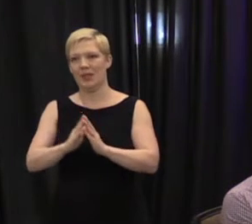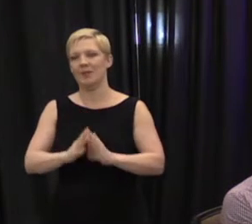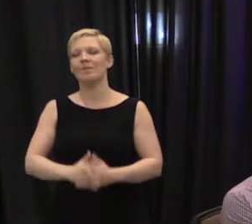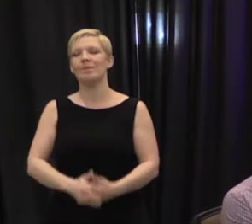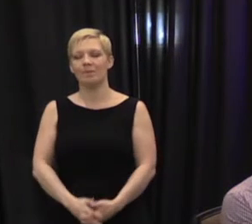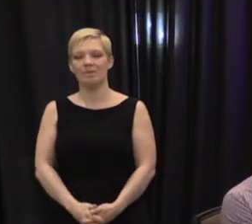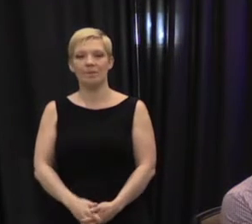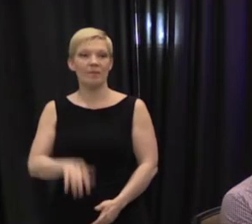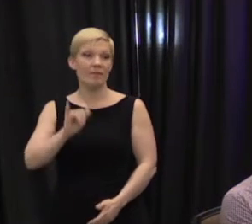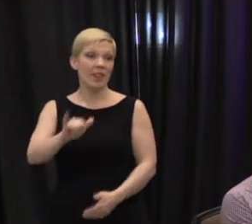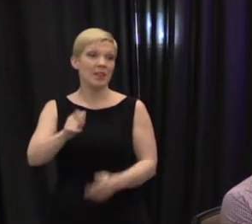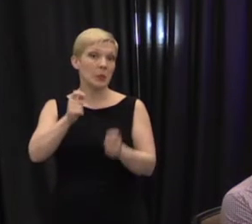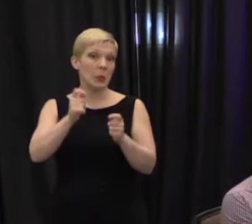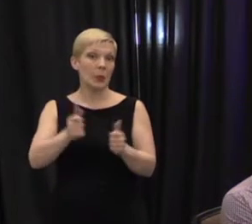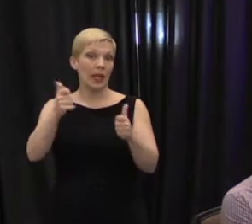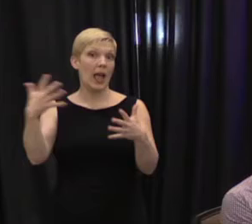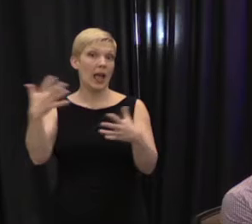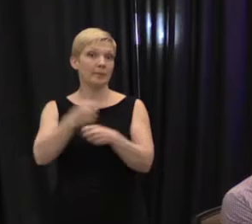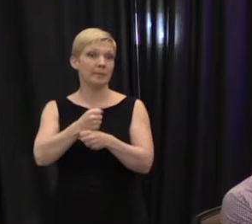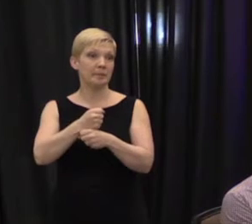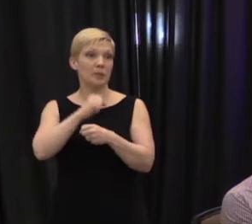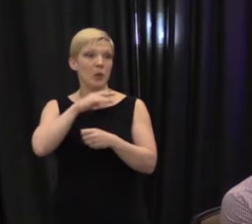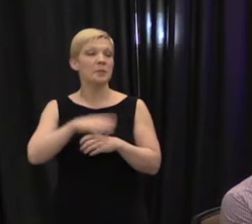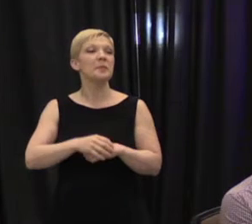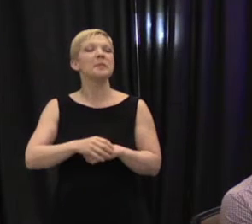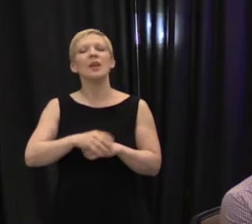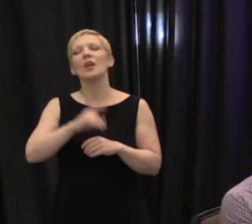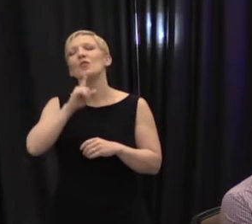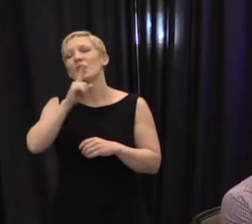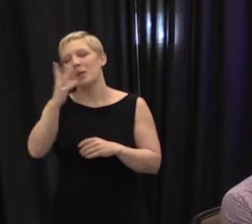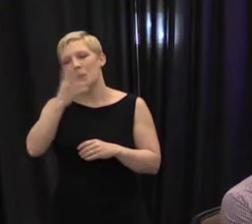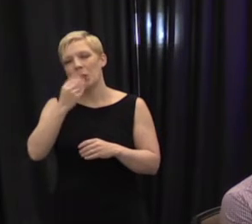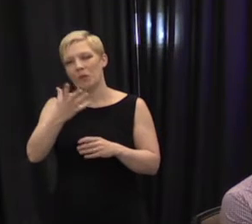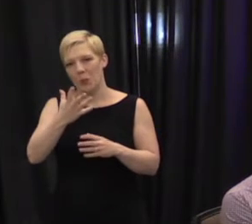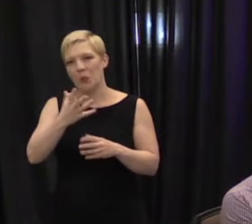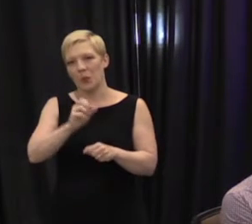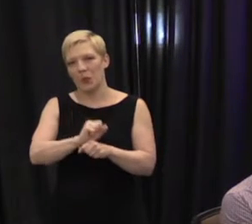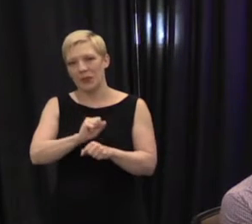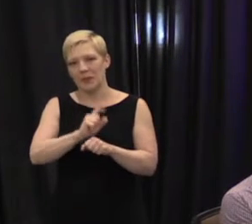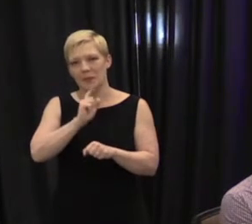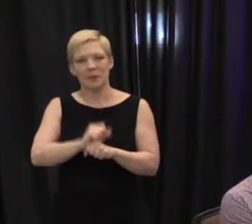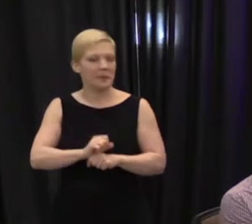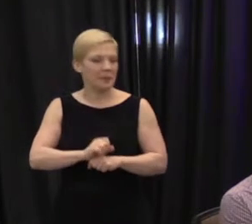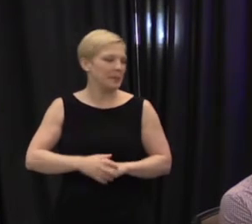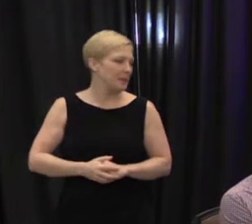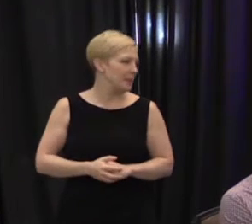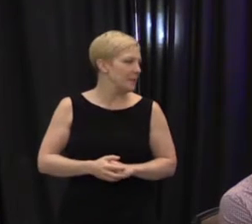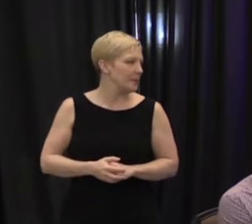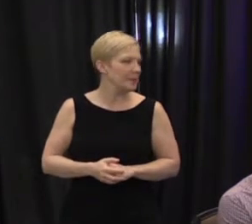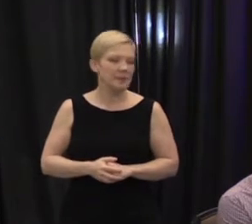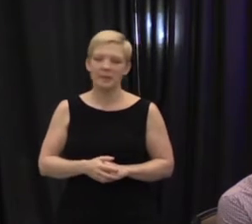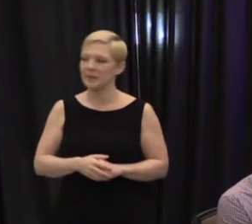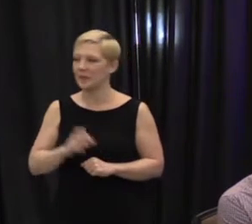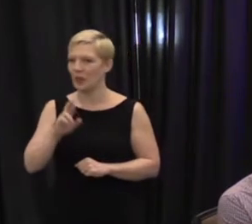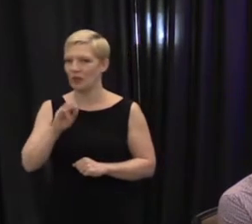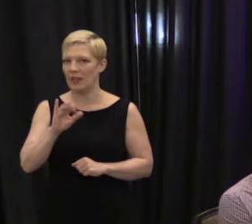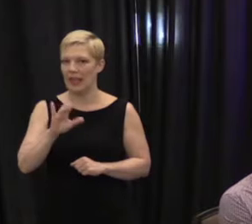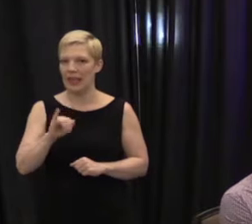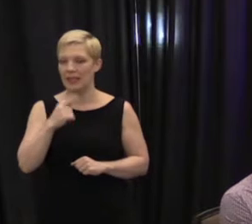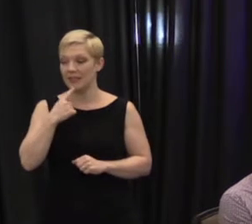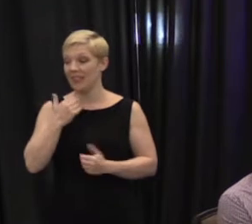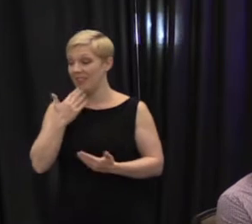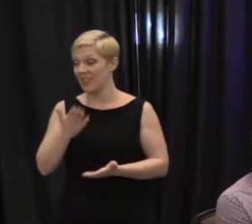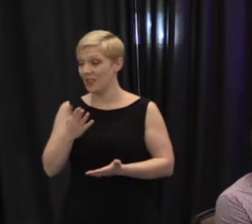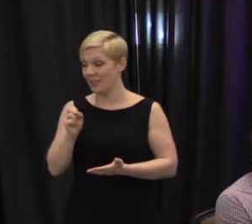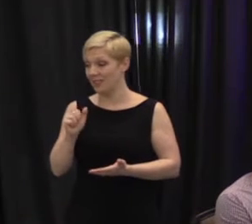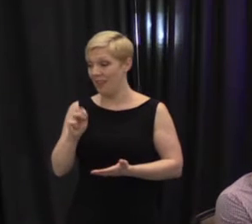That's the quick and dirty of that. It's really beautiful work too. So Thank you. Sam.